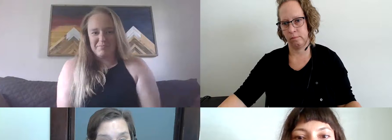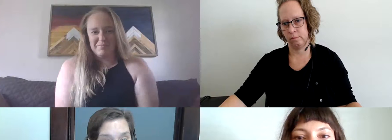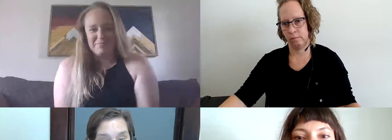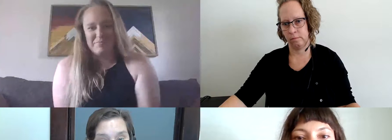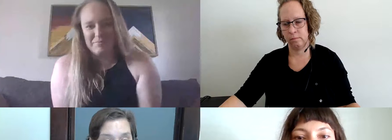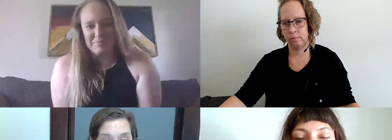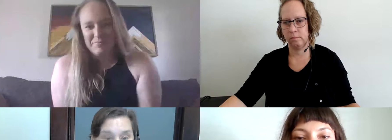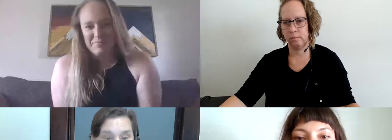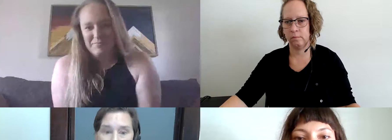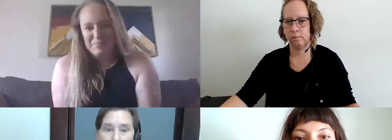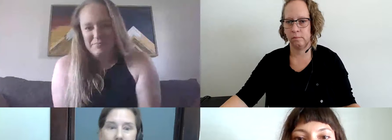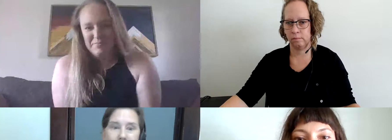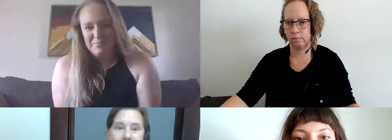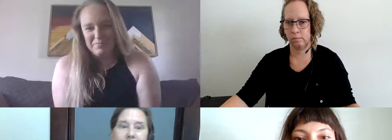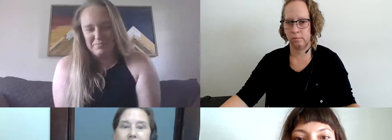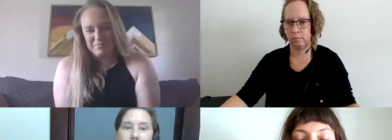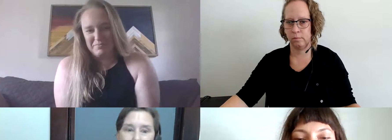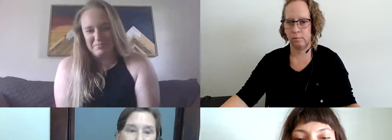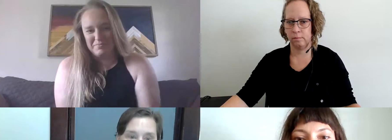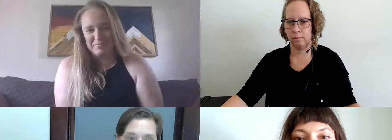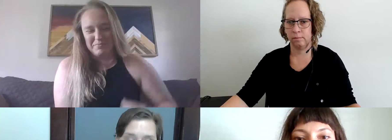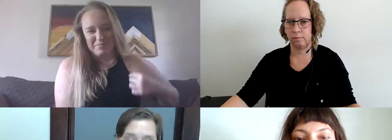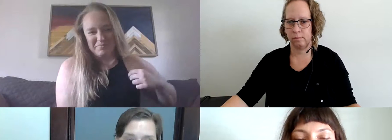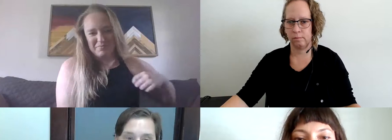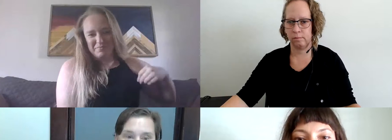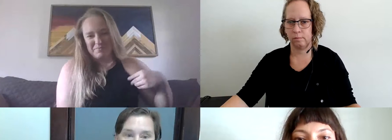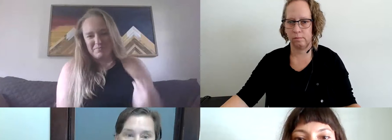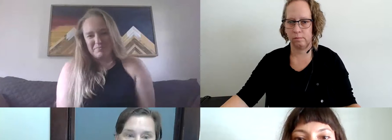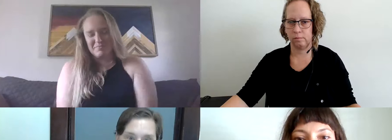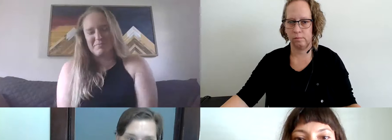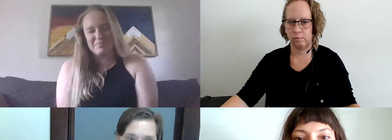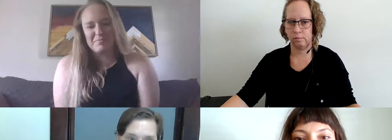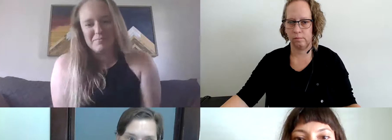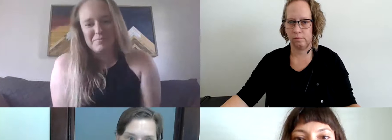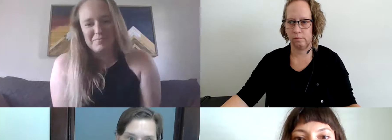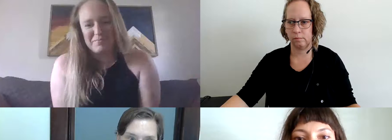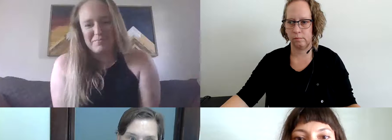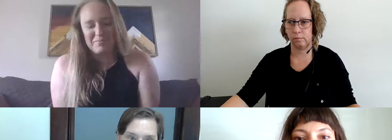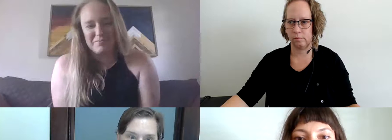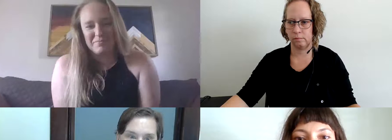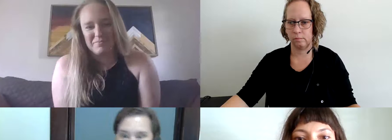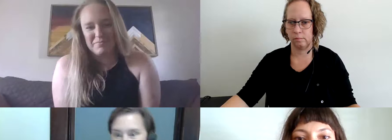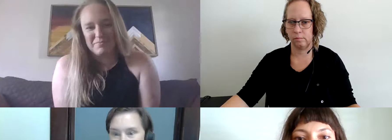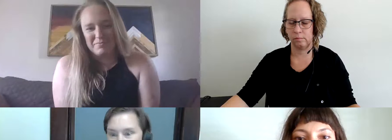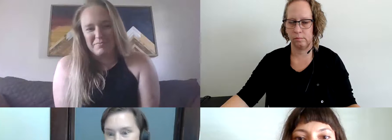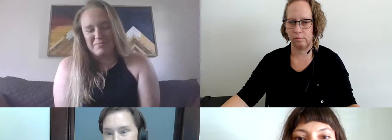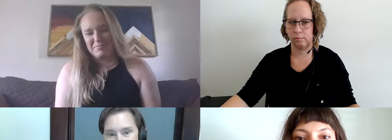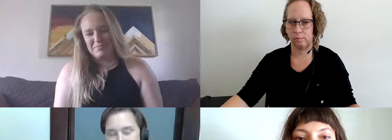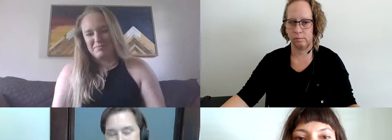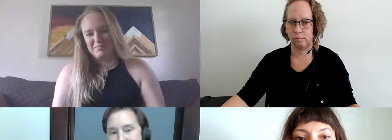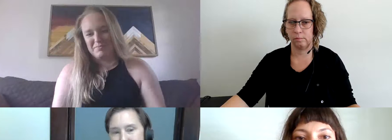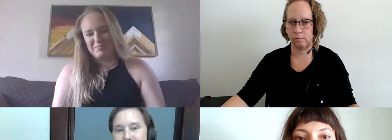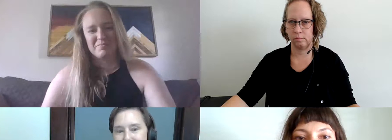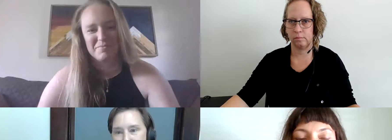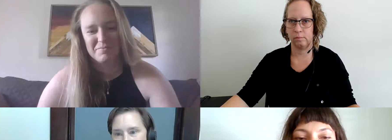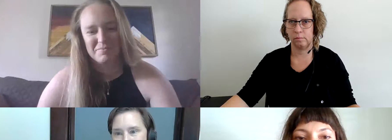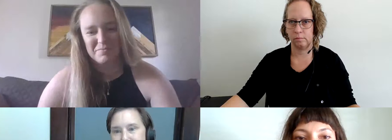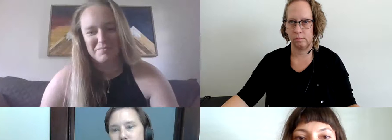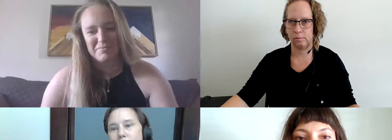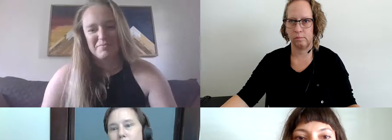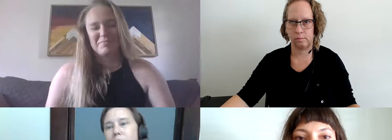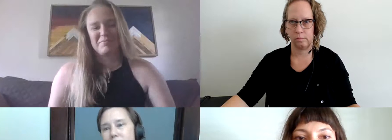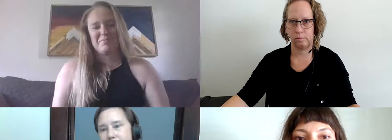you know, if someone asks, what is it that you need? Then, you know, I am able to tell